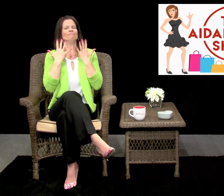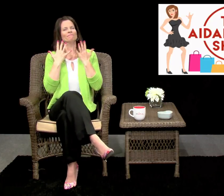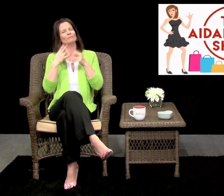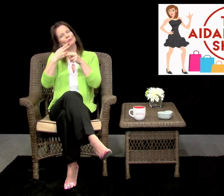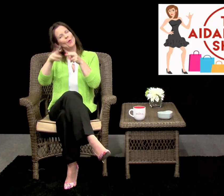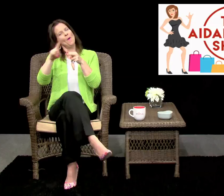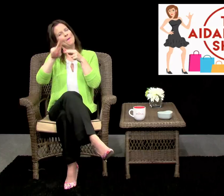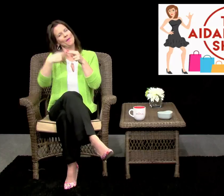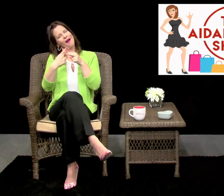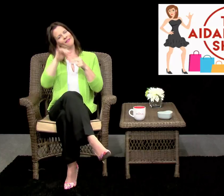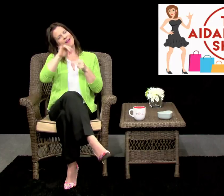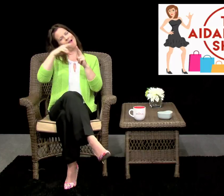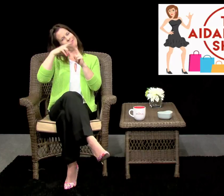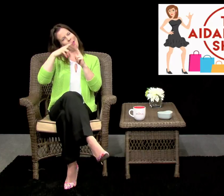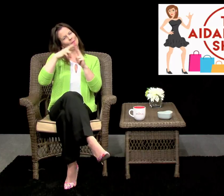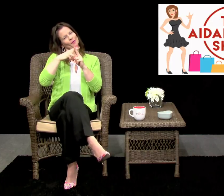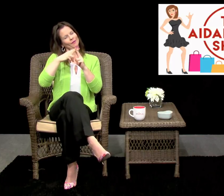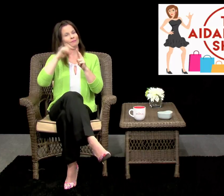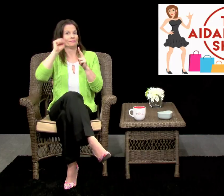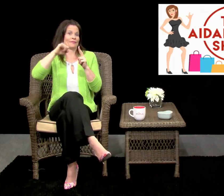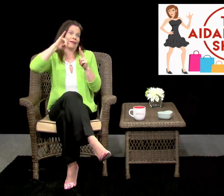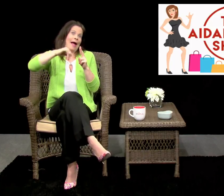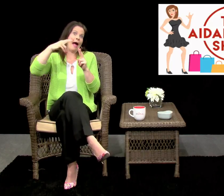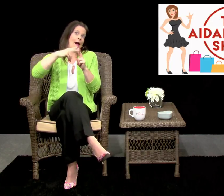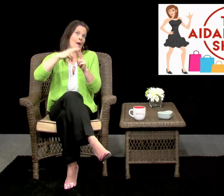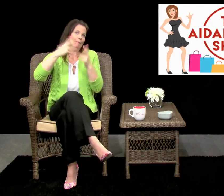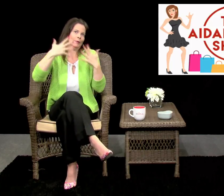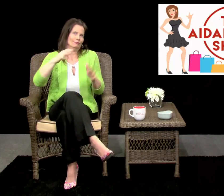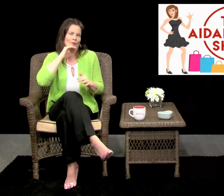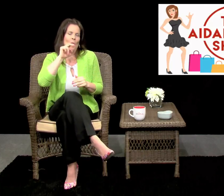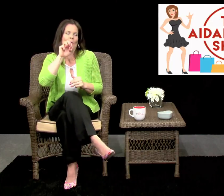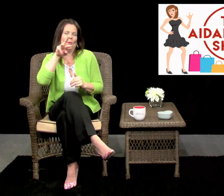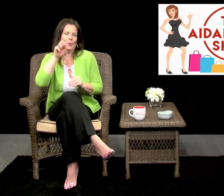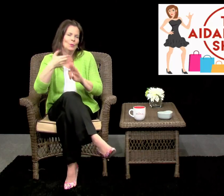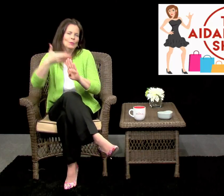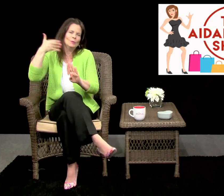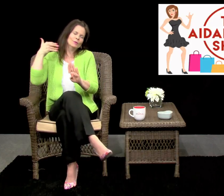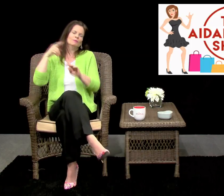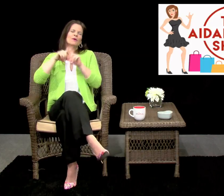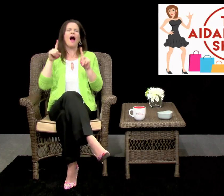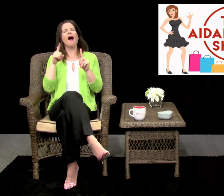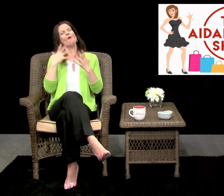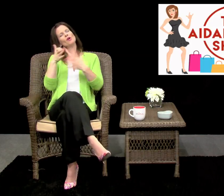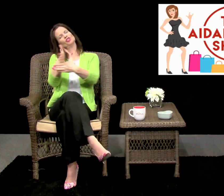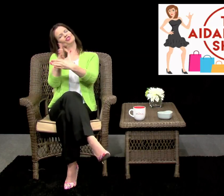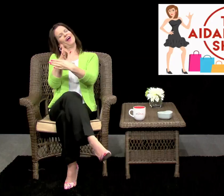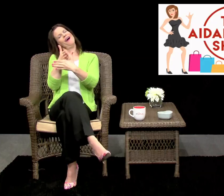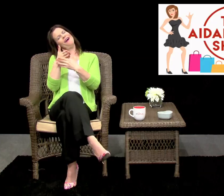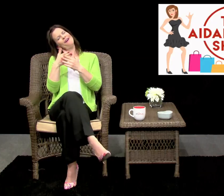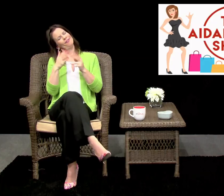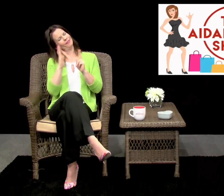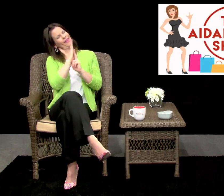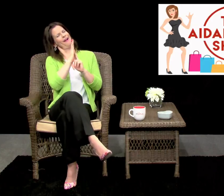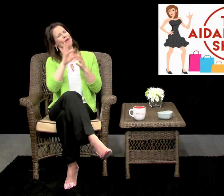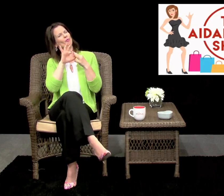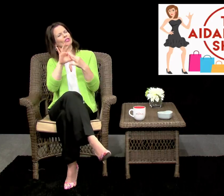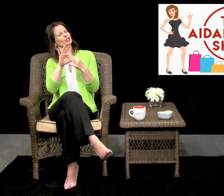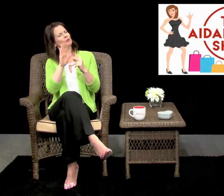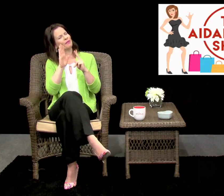So now I'd like to talk to you about a very inspirational couple. This is older news, but